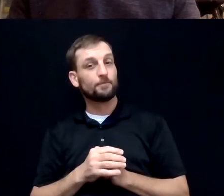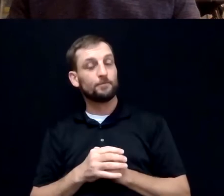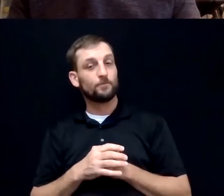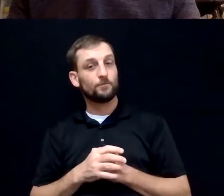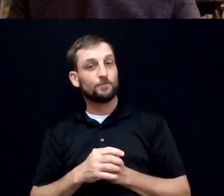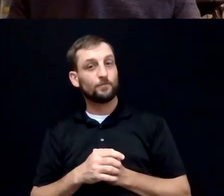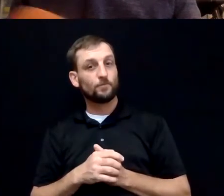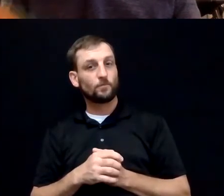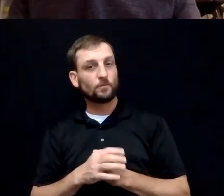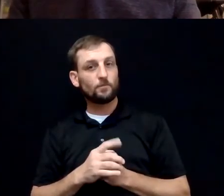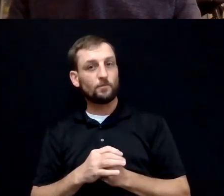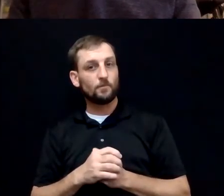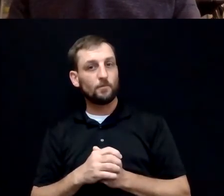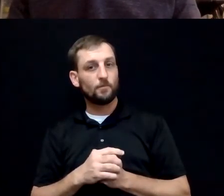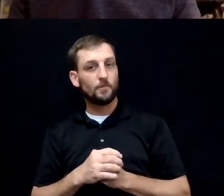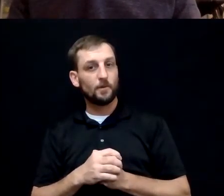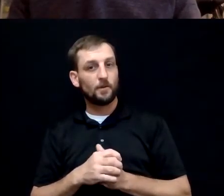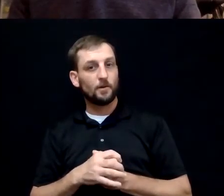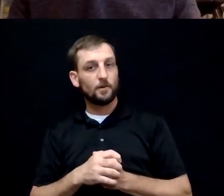Let's see.